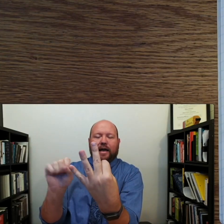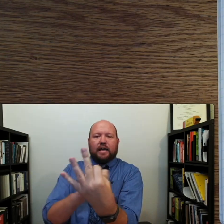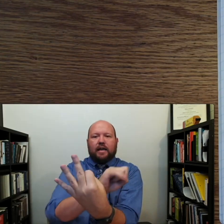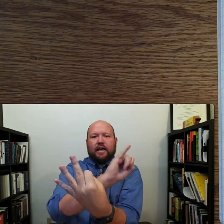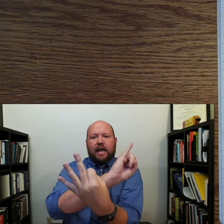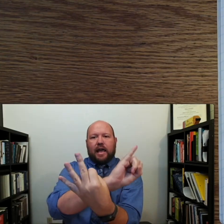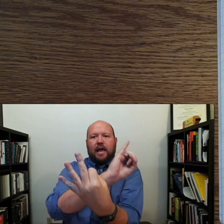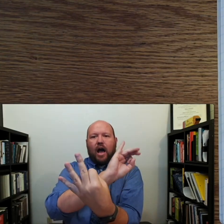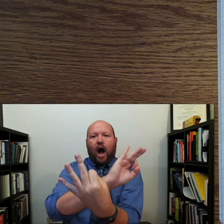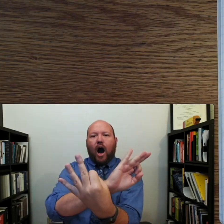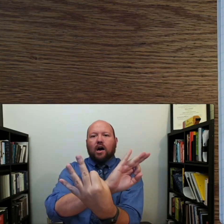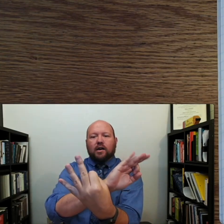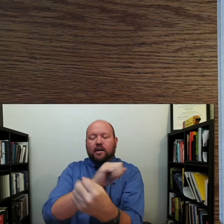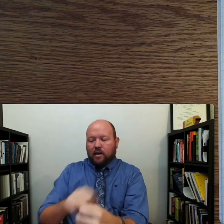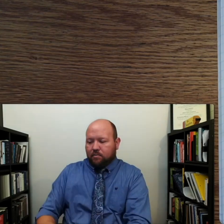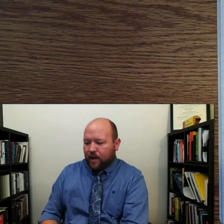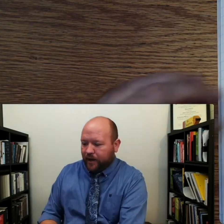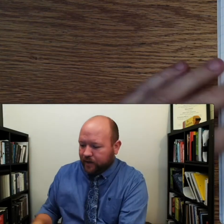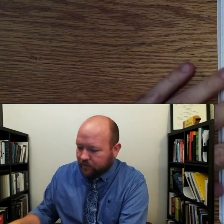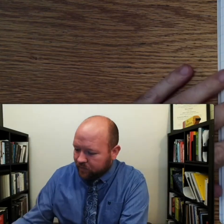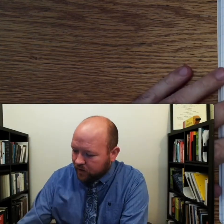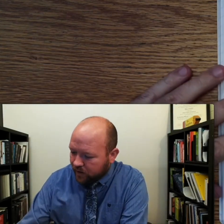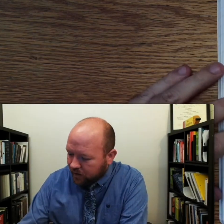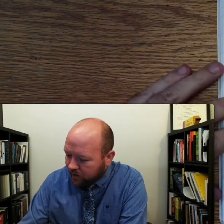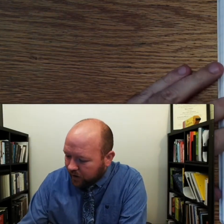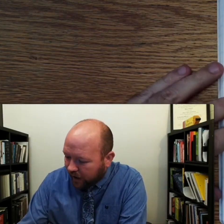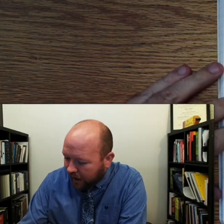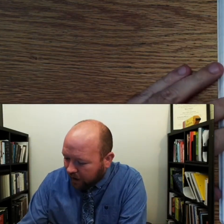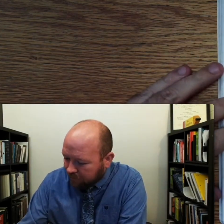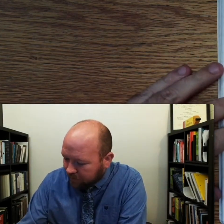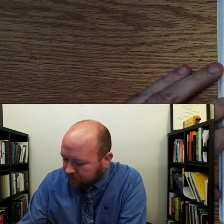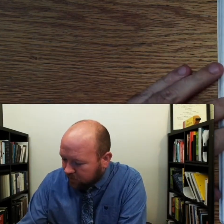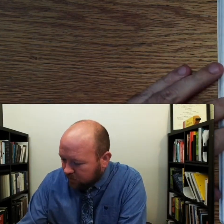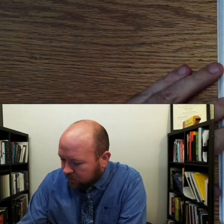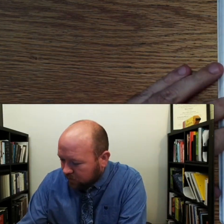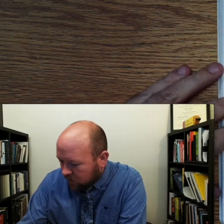I, I, applying, app,